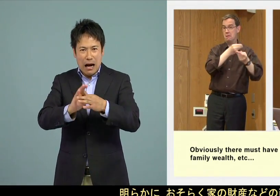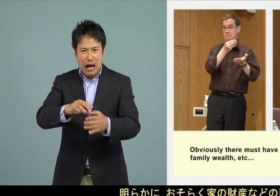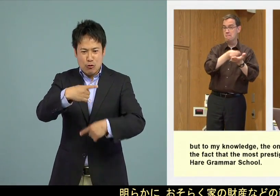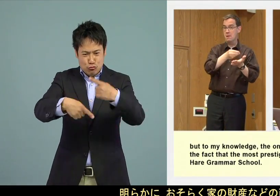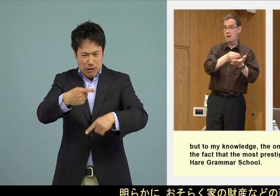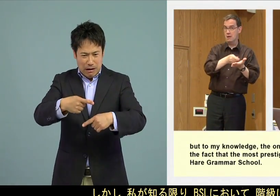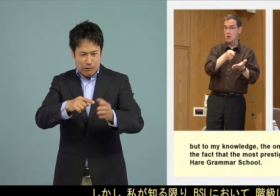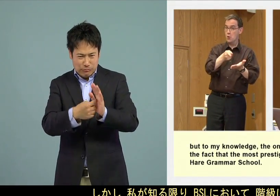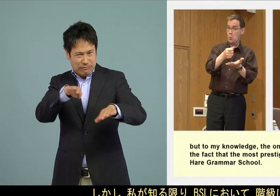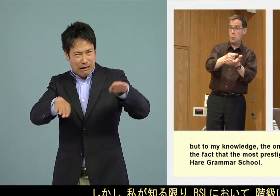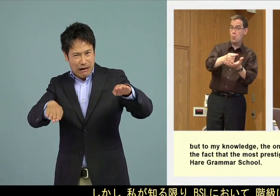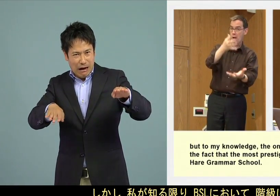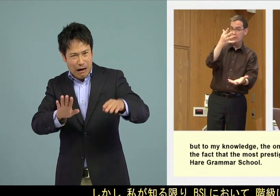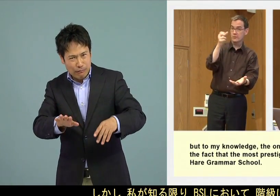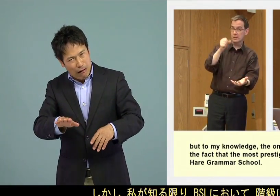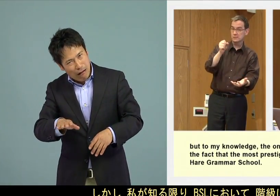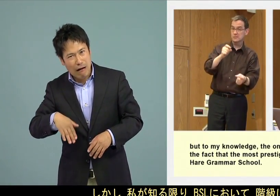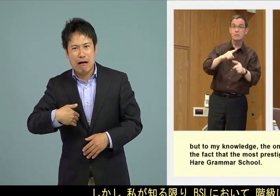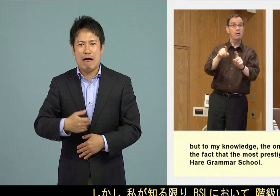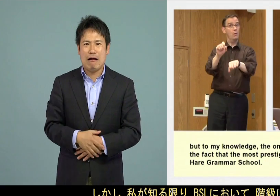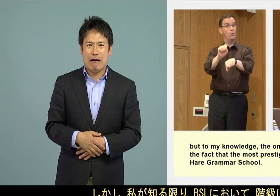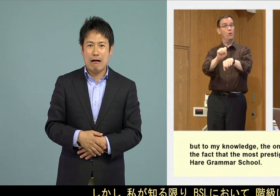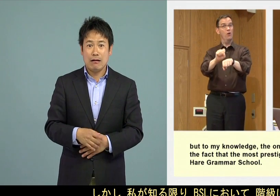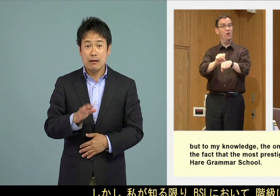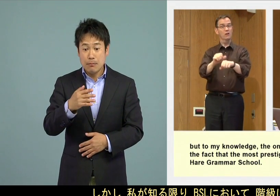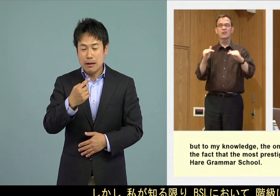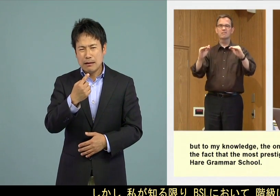wealth, etc. But to my knowledge,